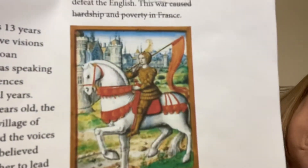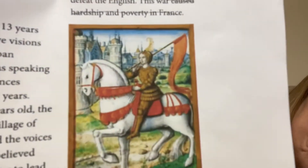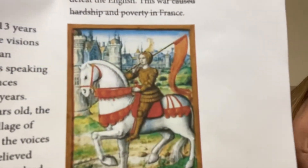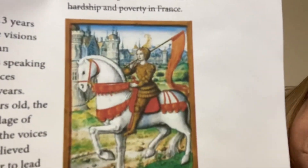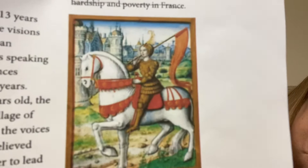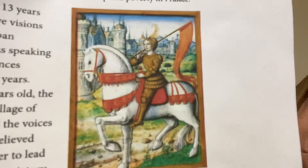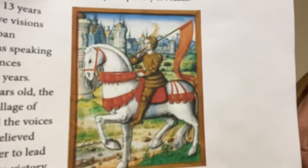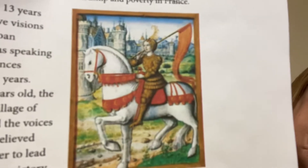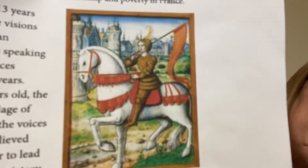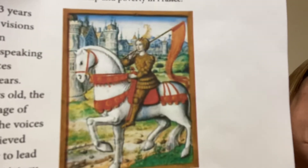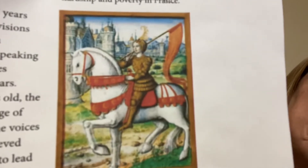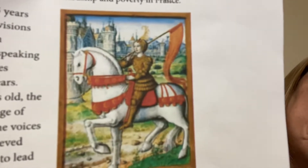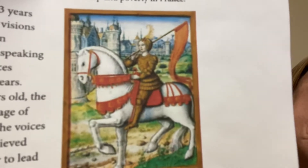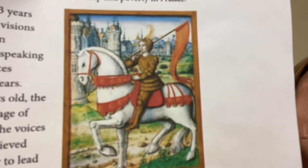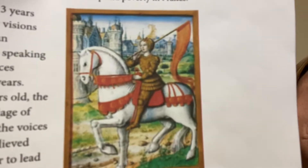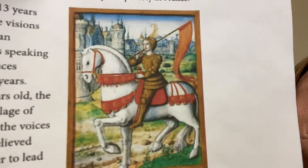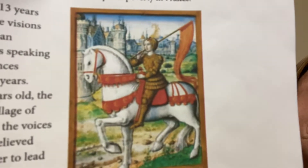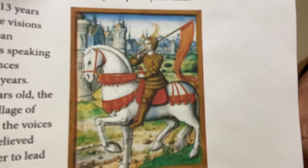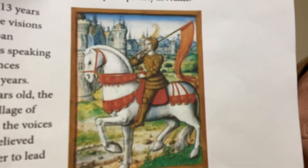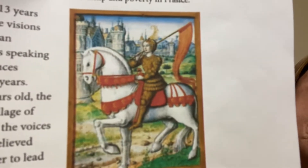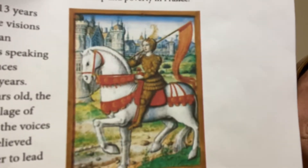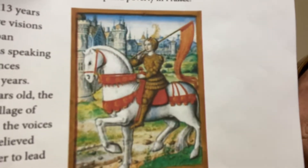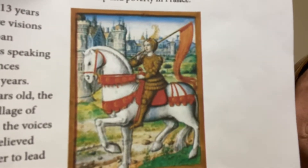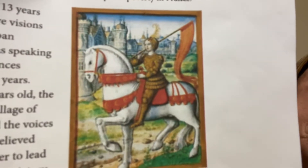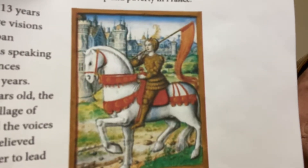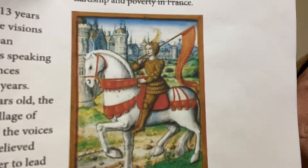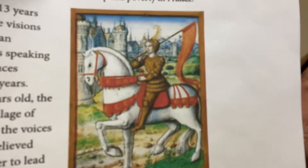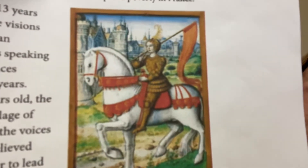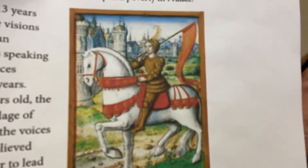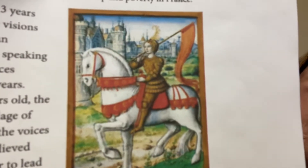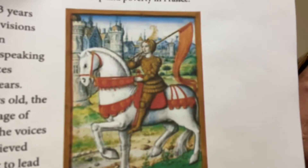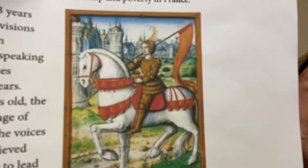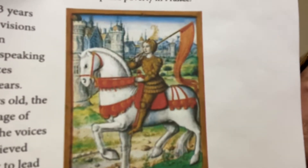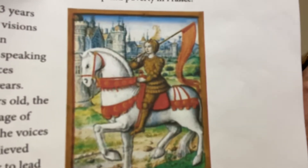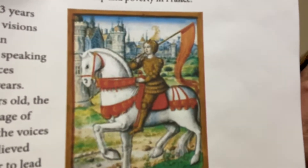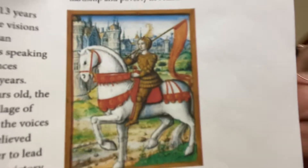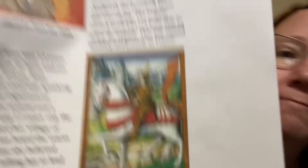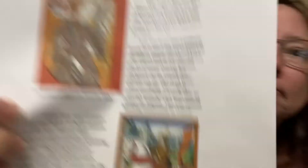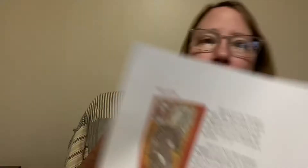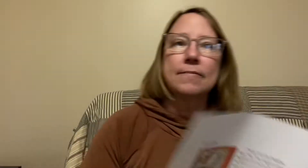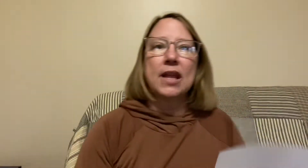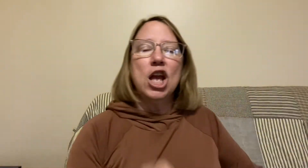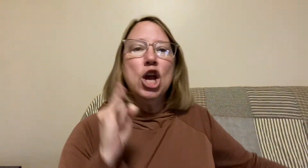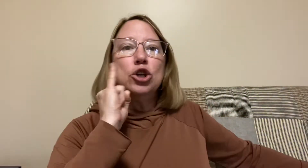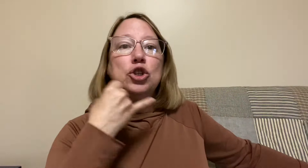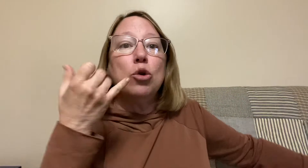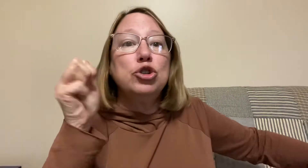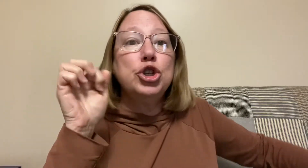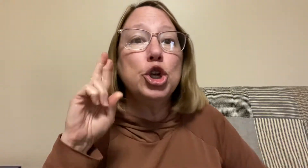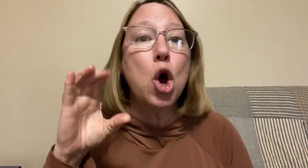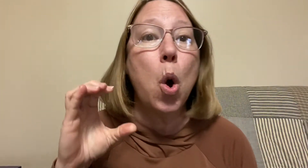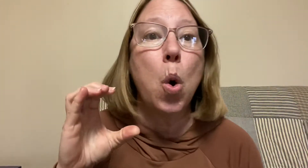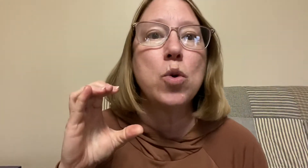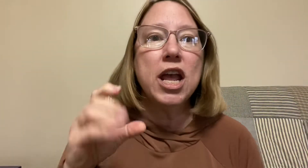This time, she believed God was telling her to lead the soldiers